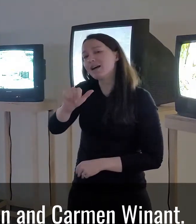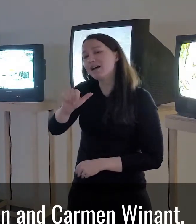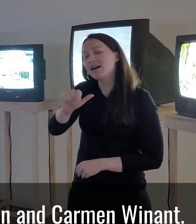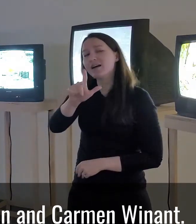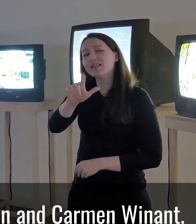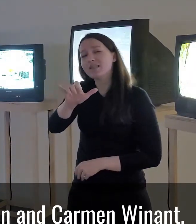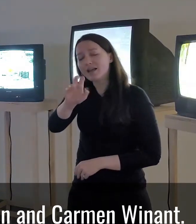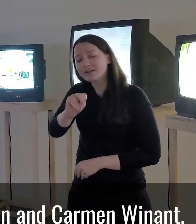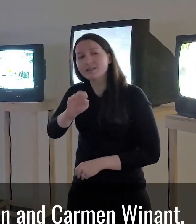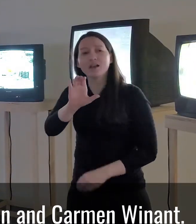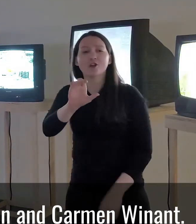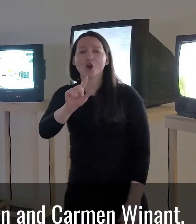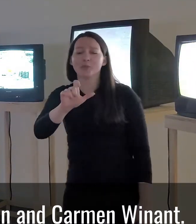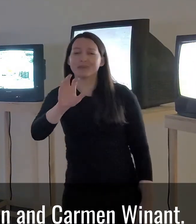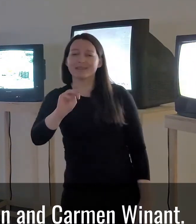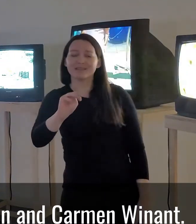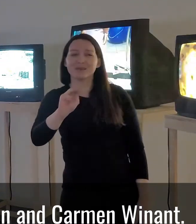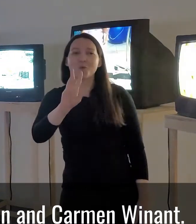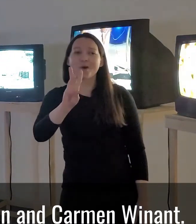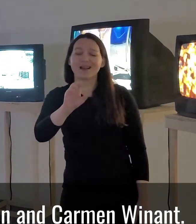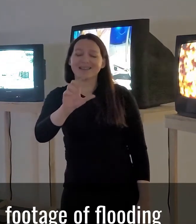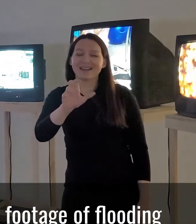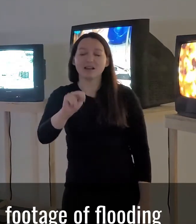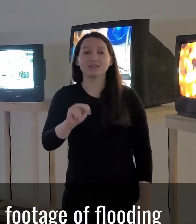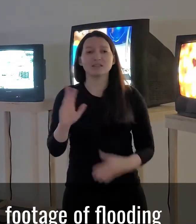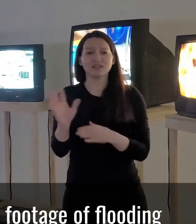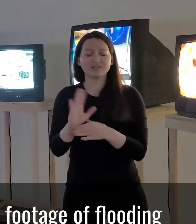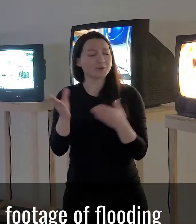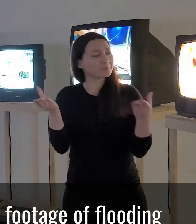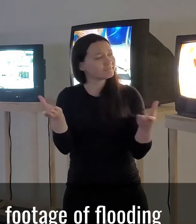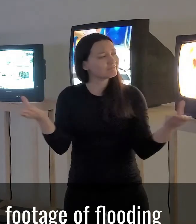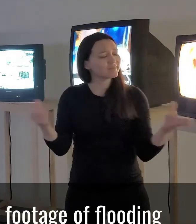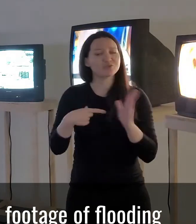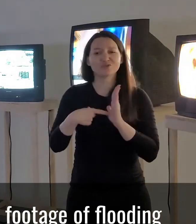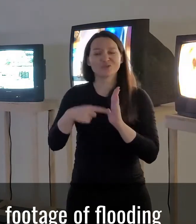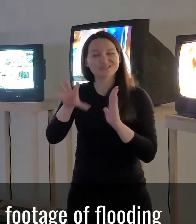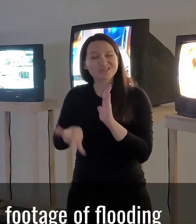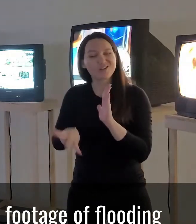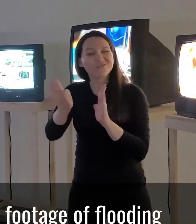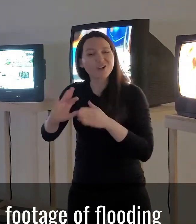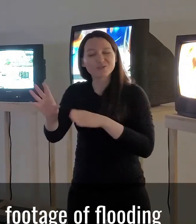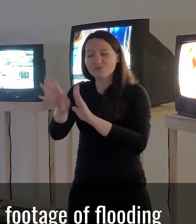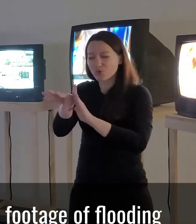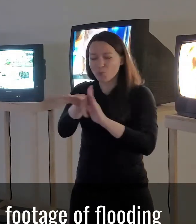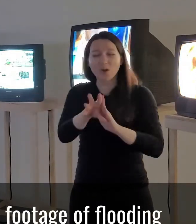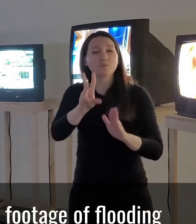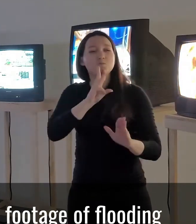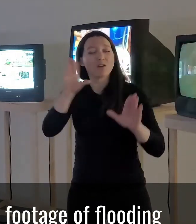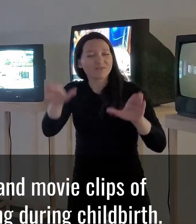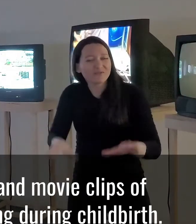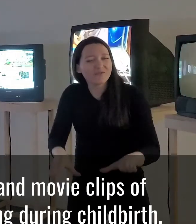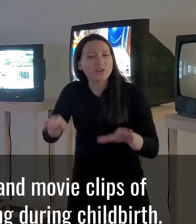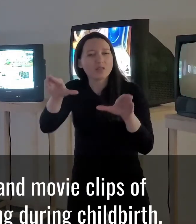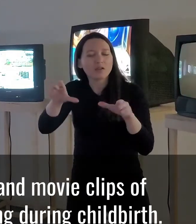Lyon and Carmen Why Not. The video shows found footage of flooding and dams